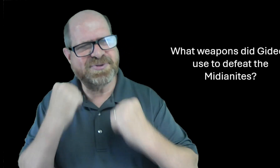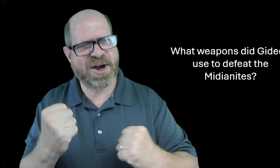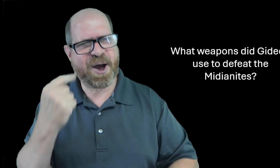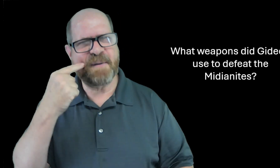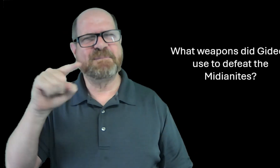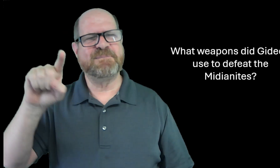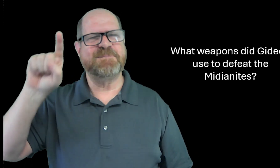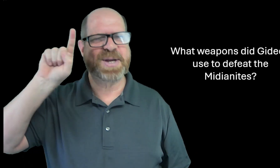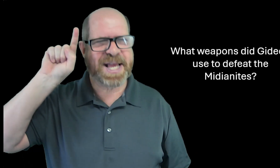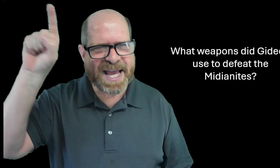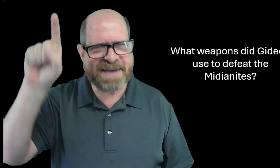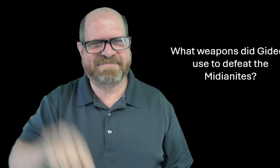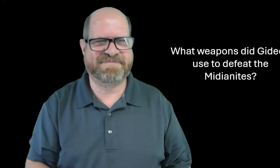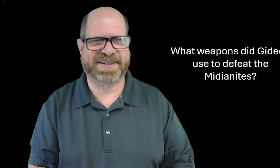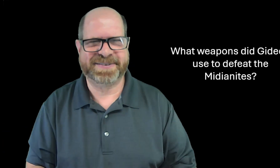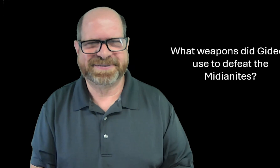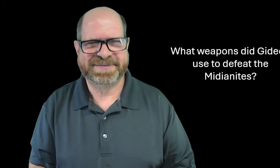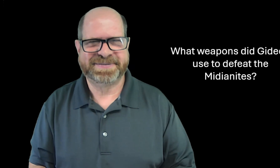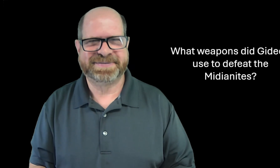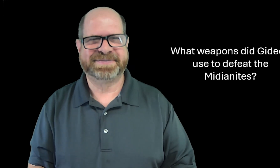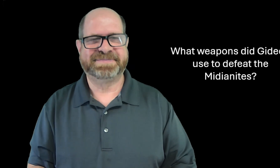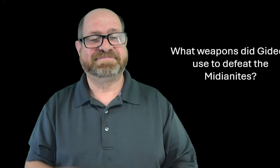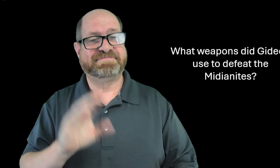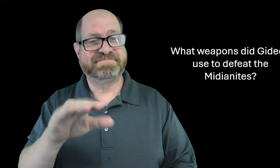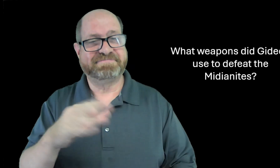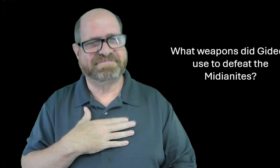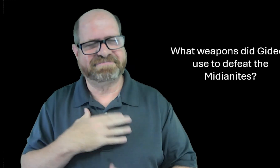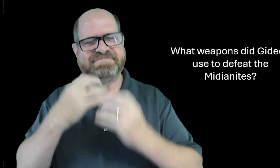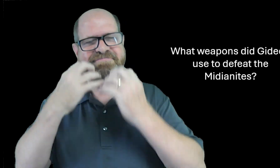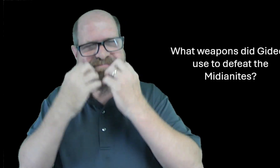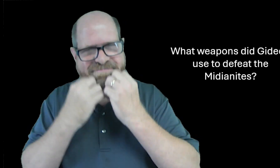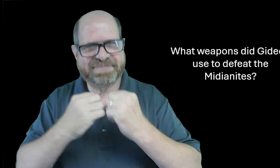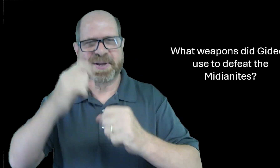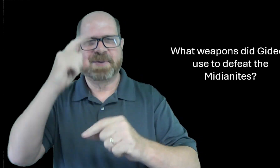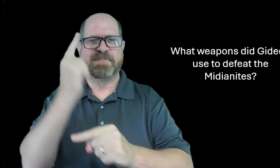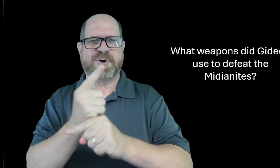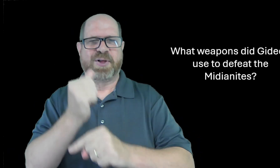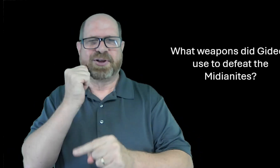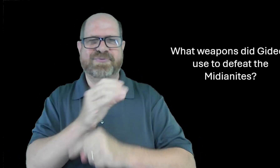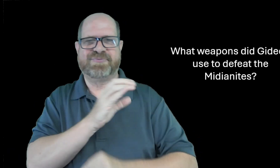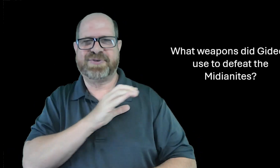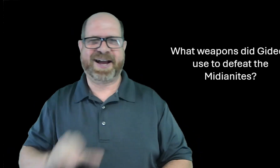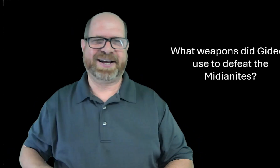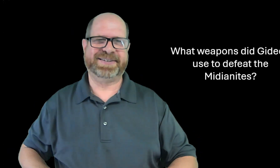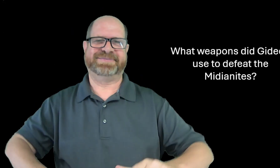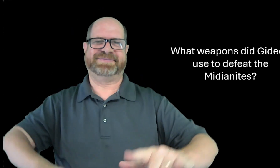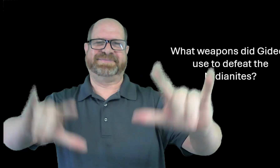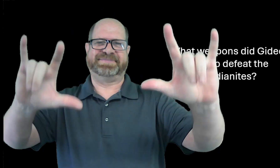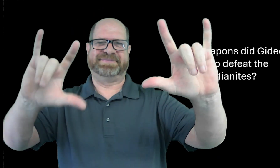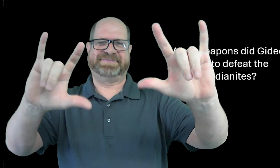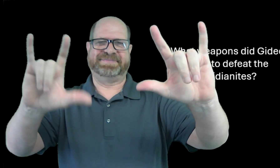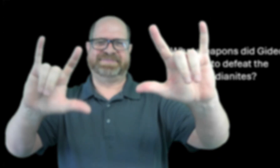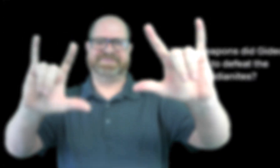So stand strong for him. My precious brothers and sisters in Christ. Bye.